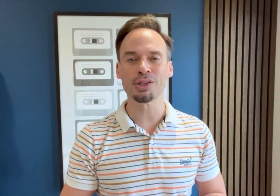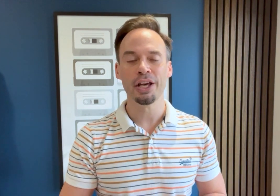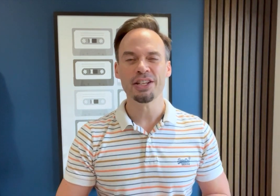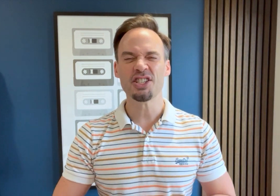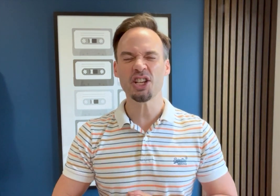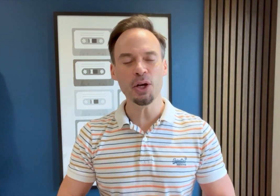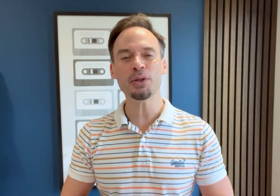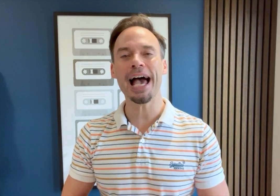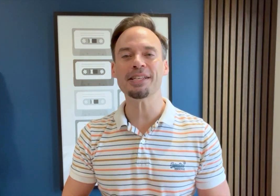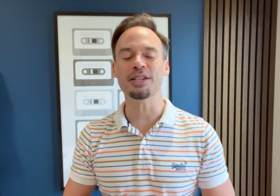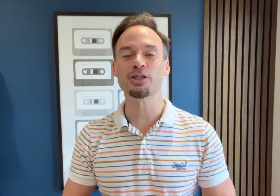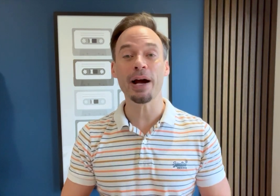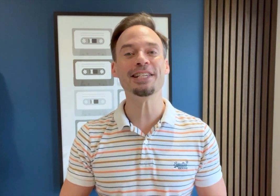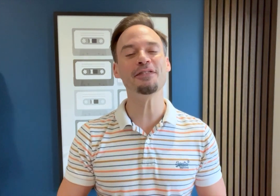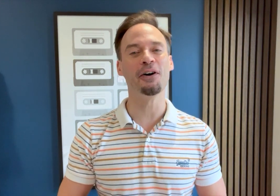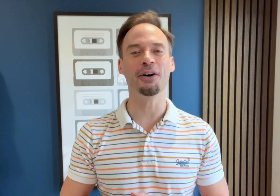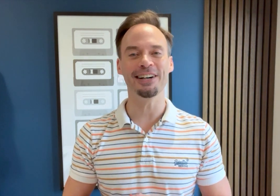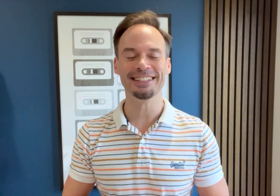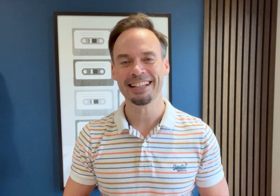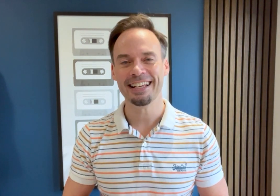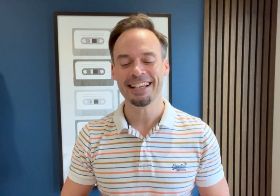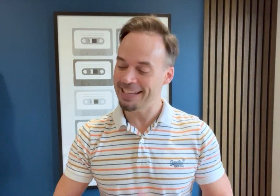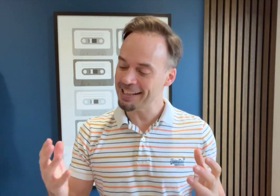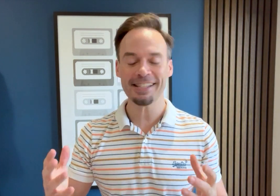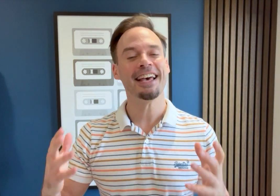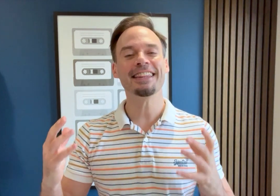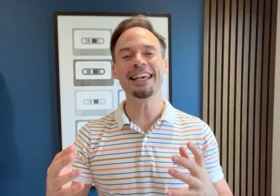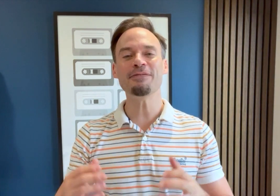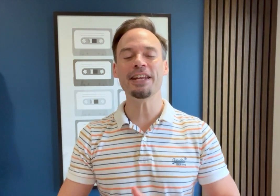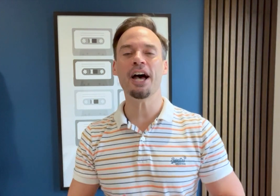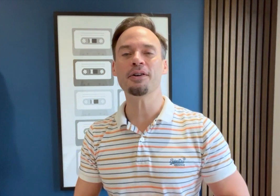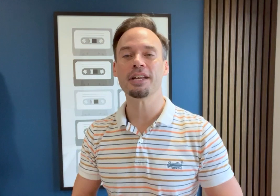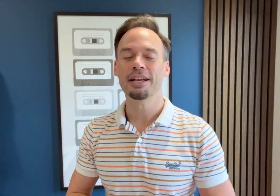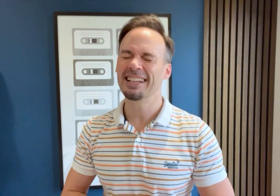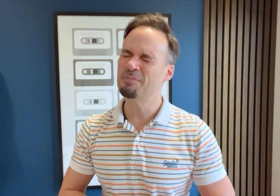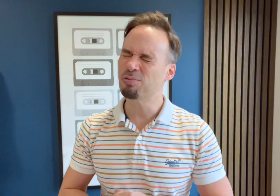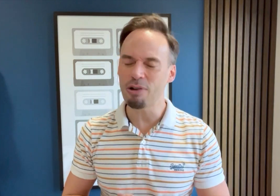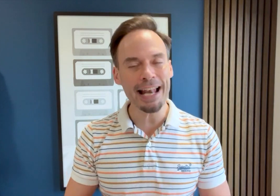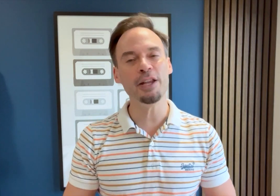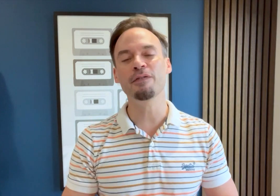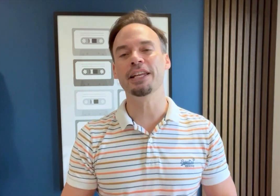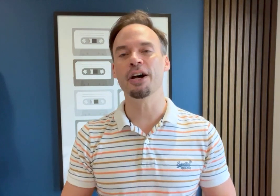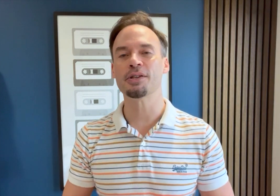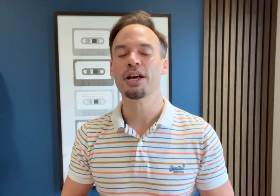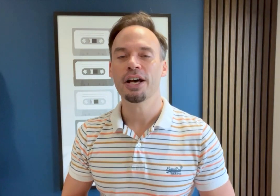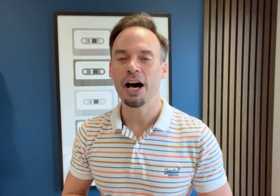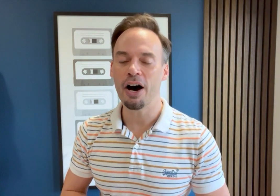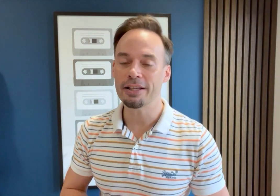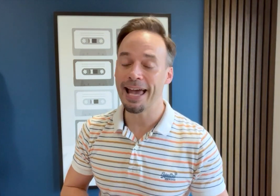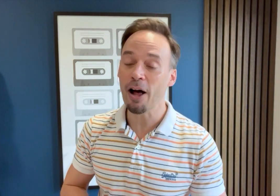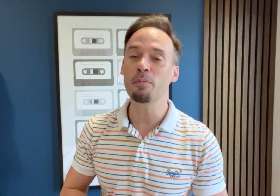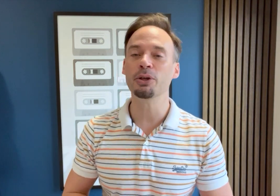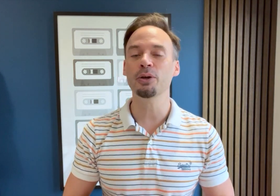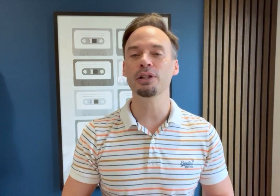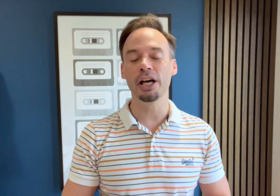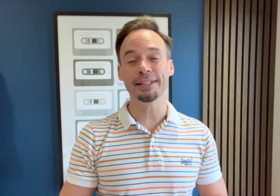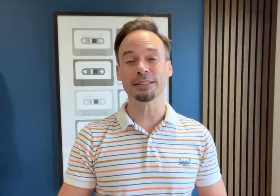2024 yes these videos these brand new videos are to help you learn some